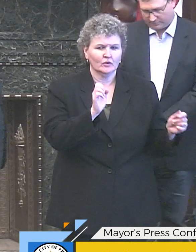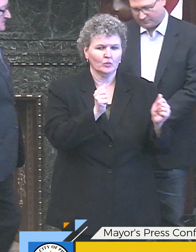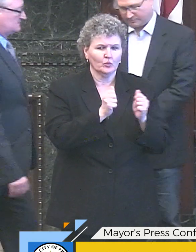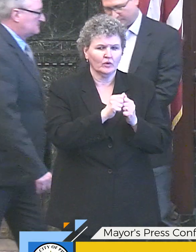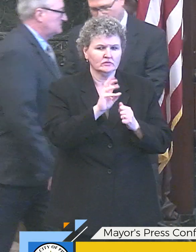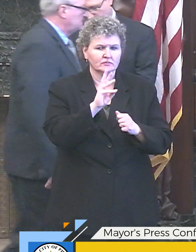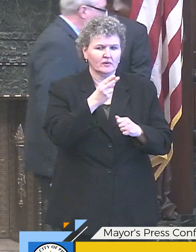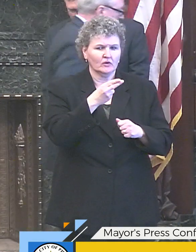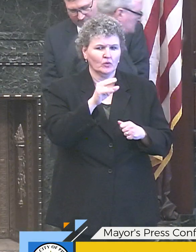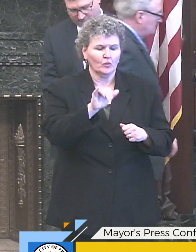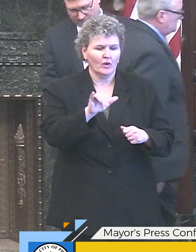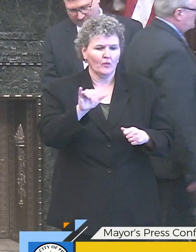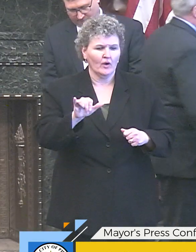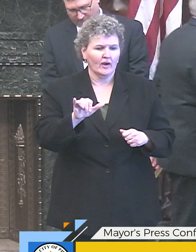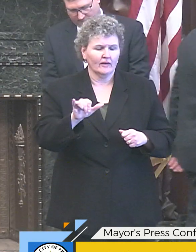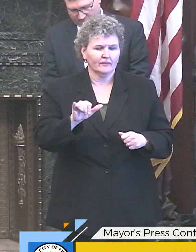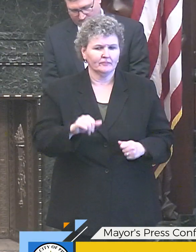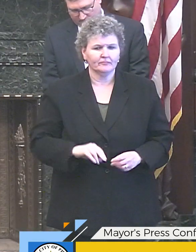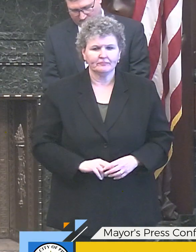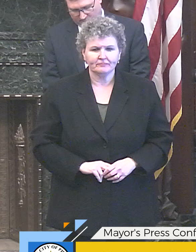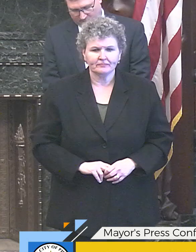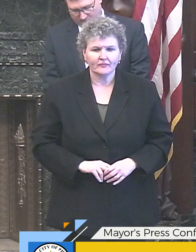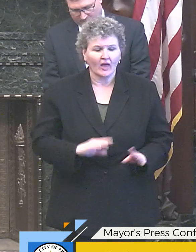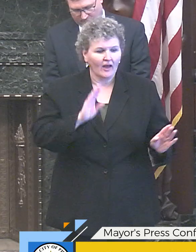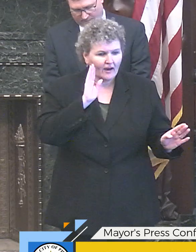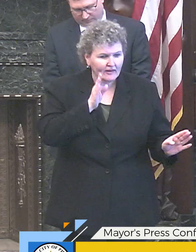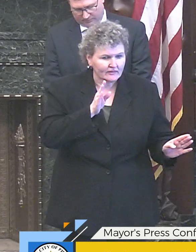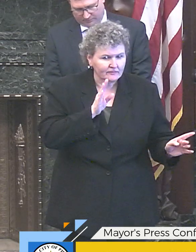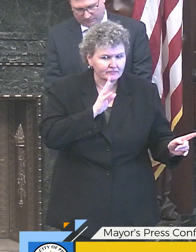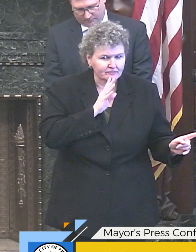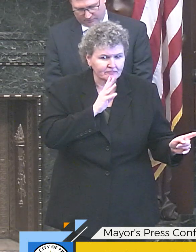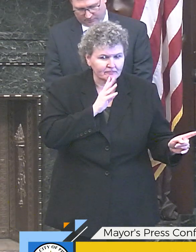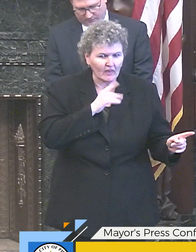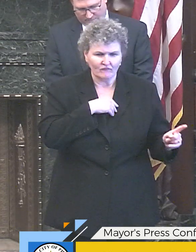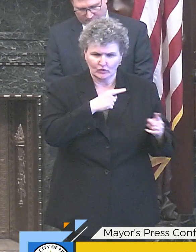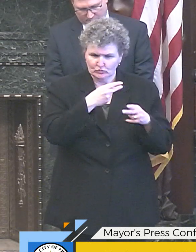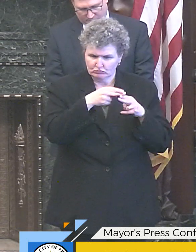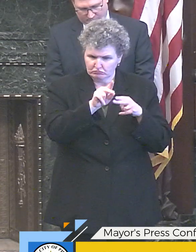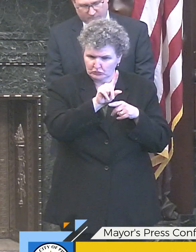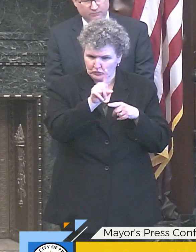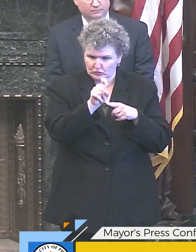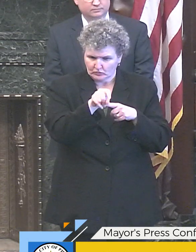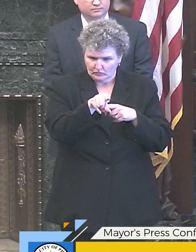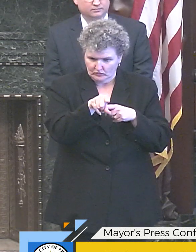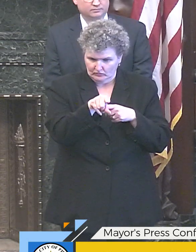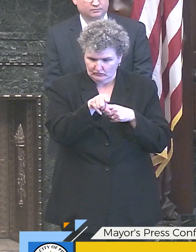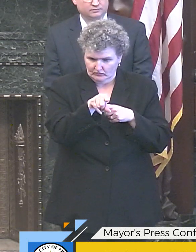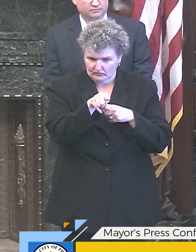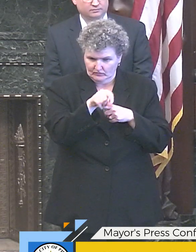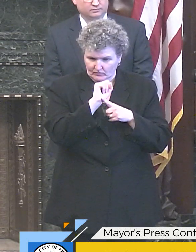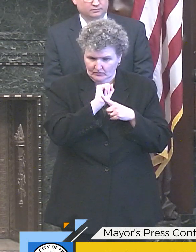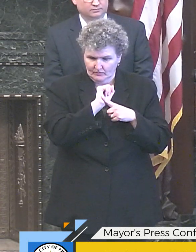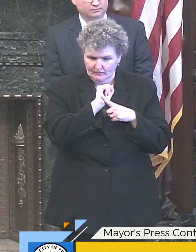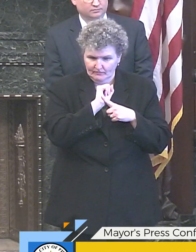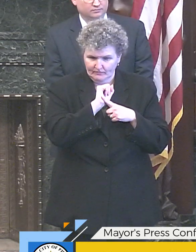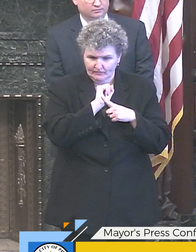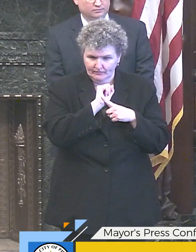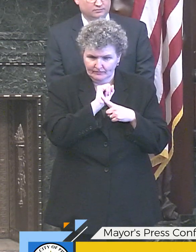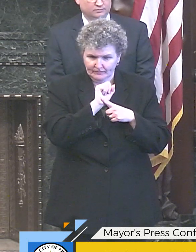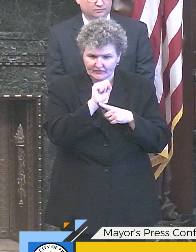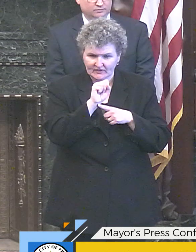unmuted. Hi there. I just had a quick question. I see on the website that we have a breakdown of the cases